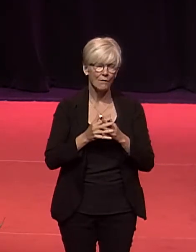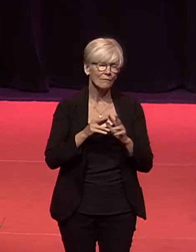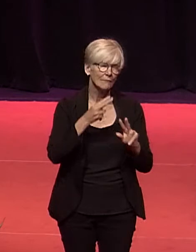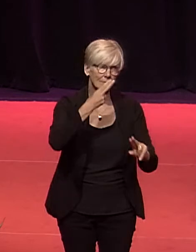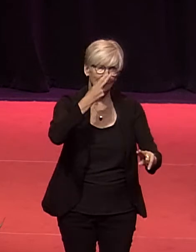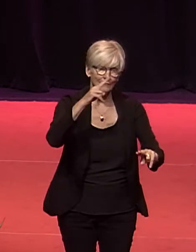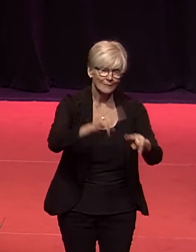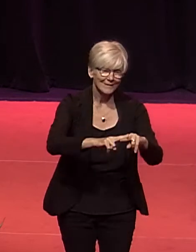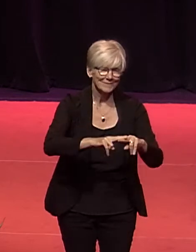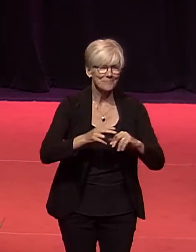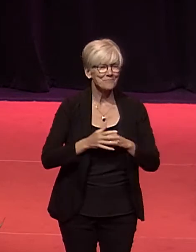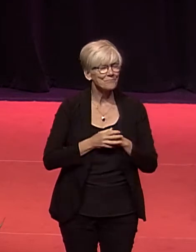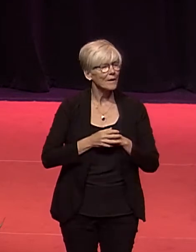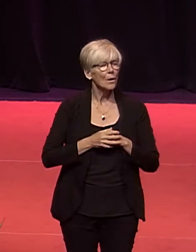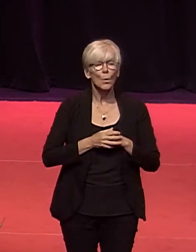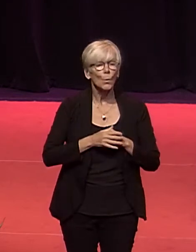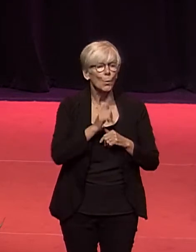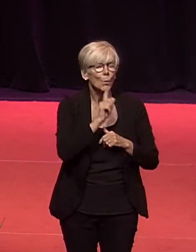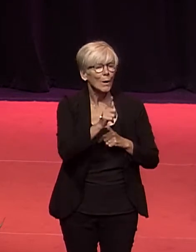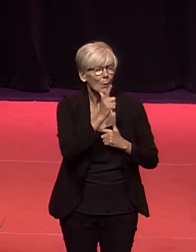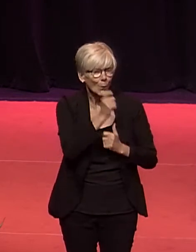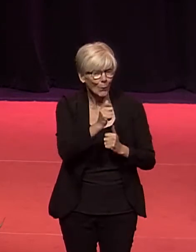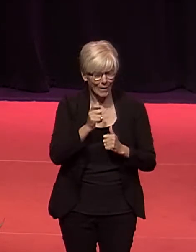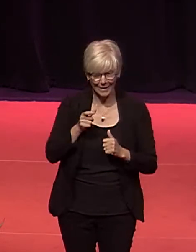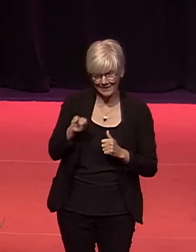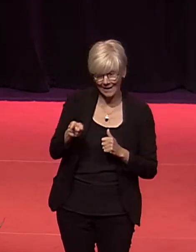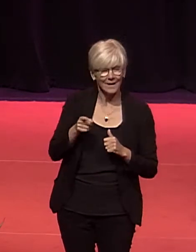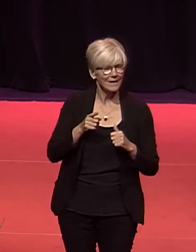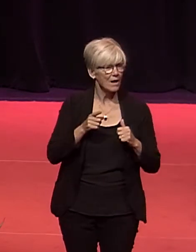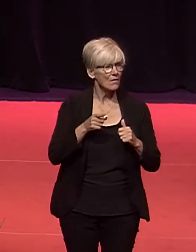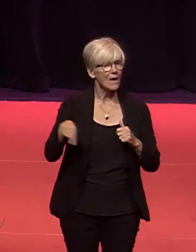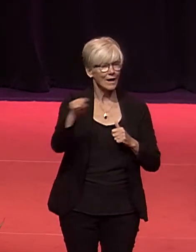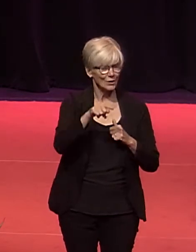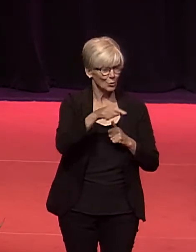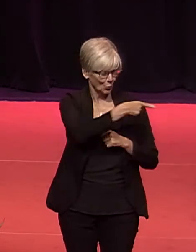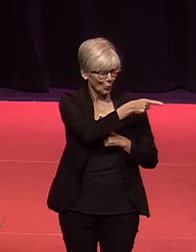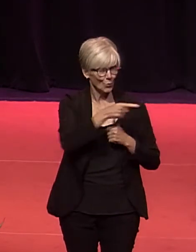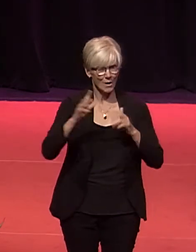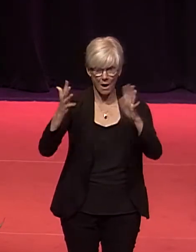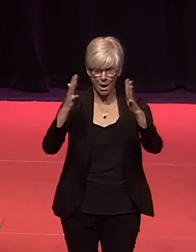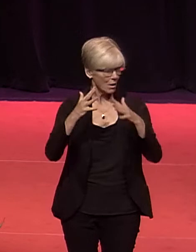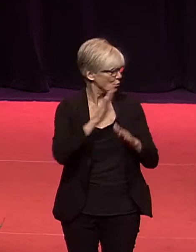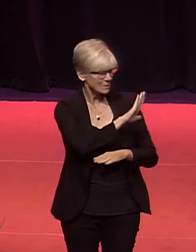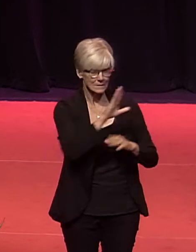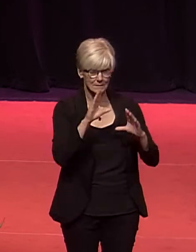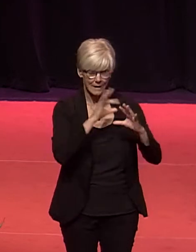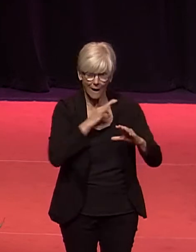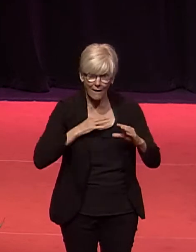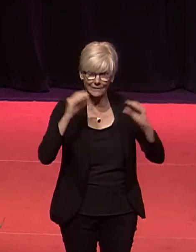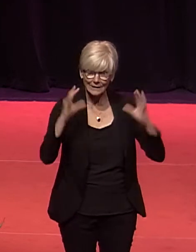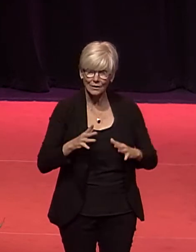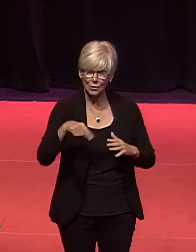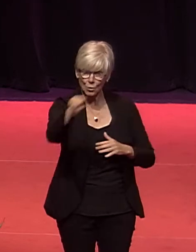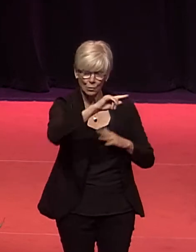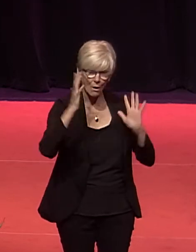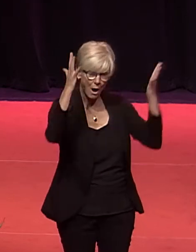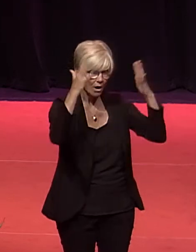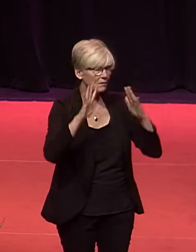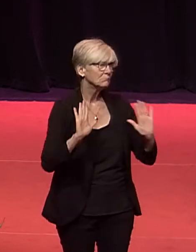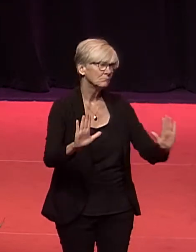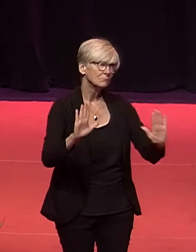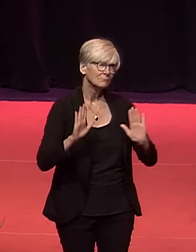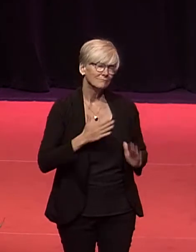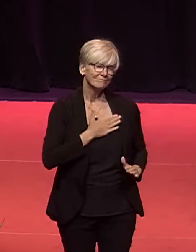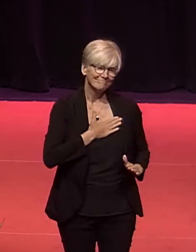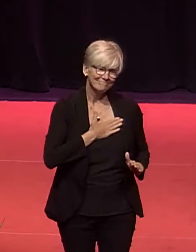By the way, you know what was really uplifting is the amazing applause you gave to your staff. That was fantastic. We